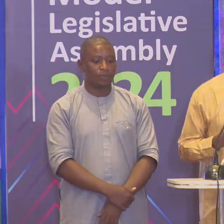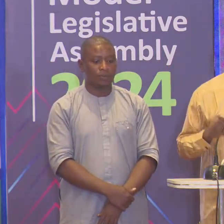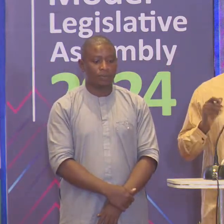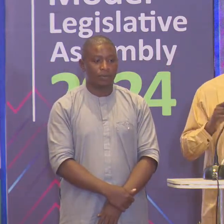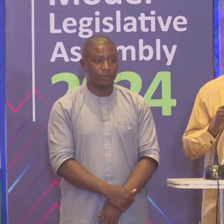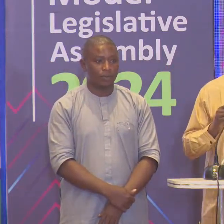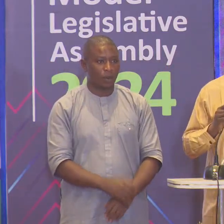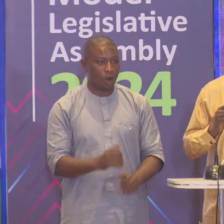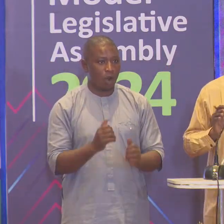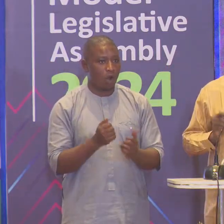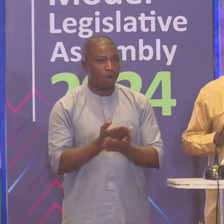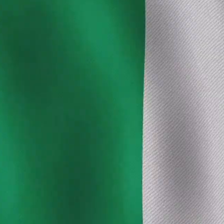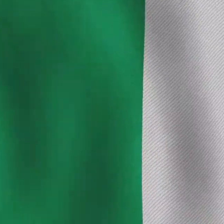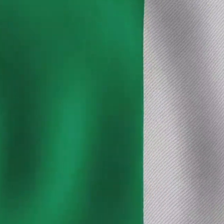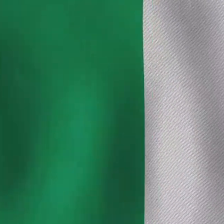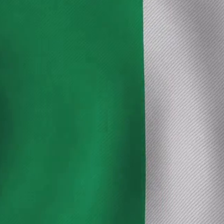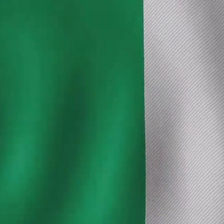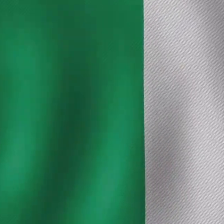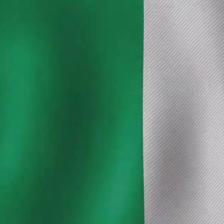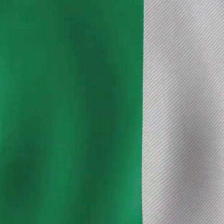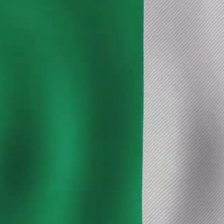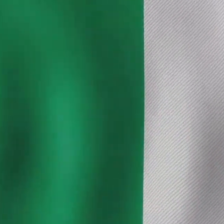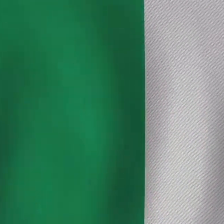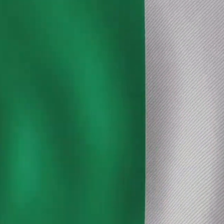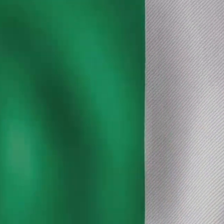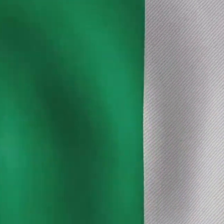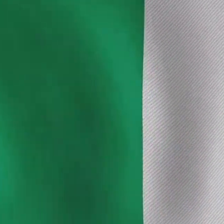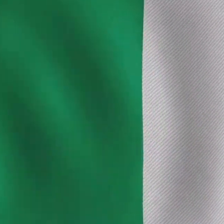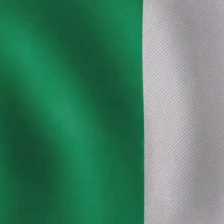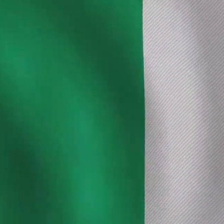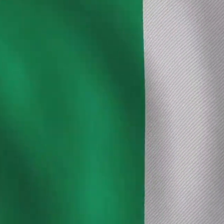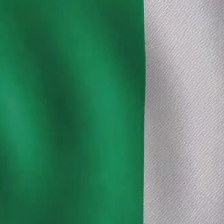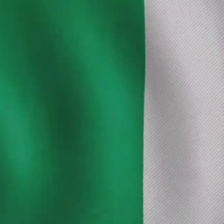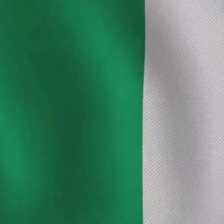All right, let's appreciate Mrs. Olaolu